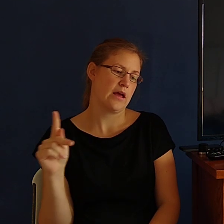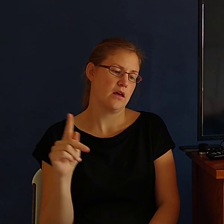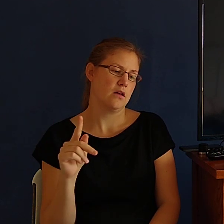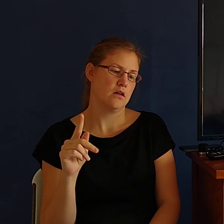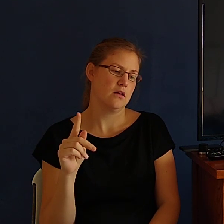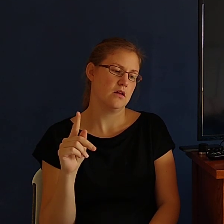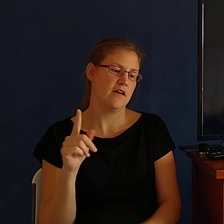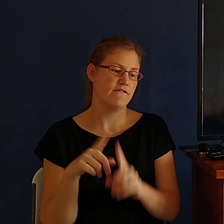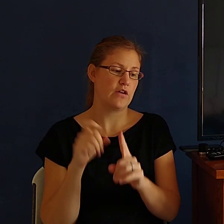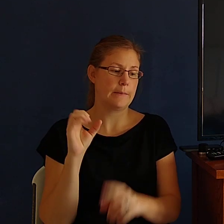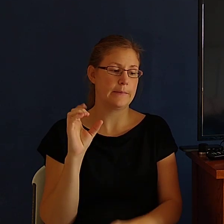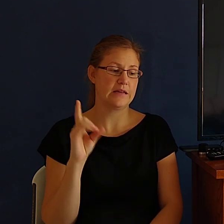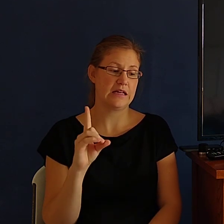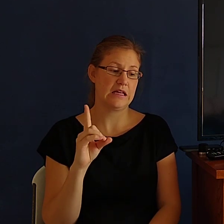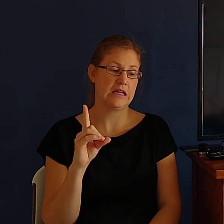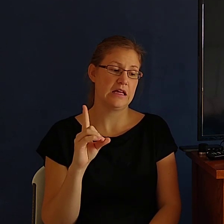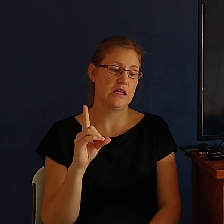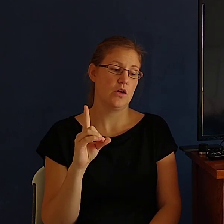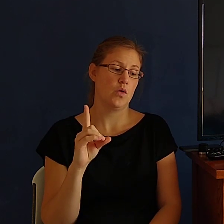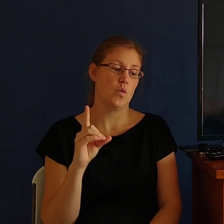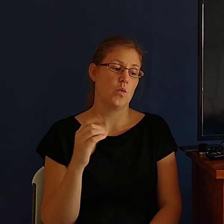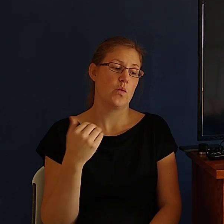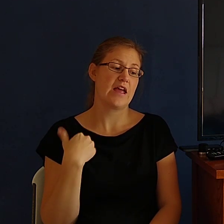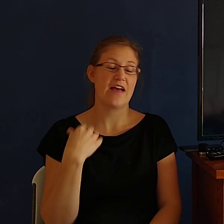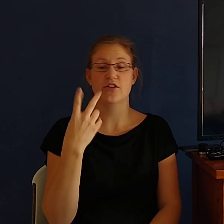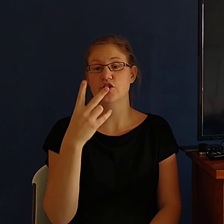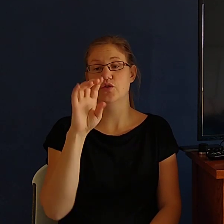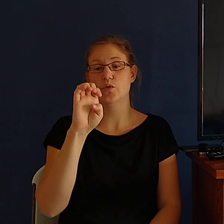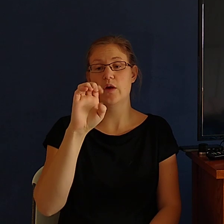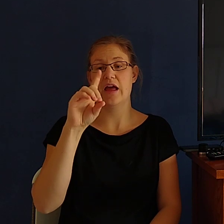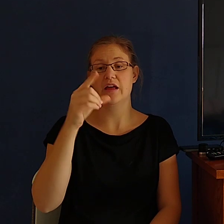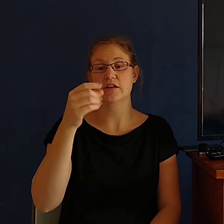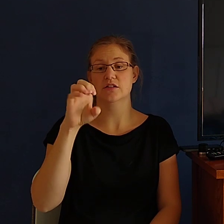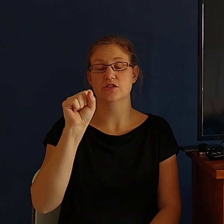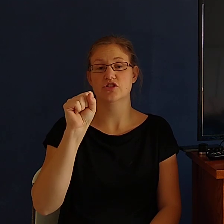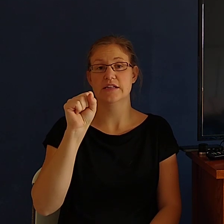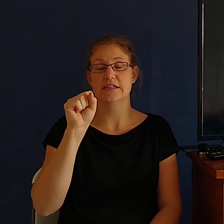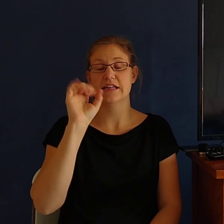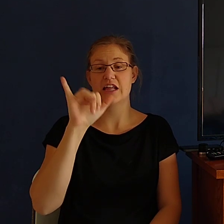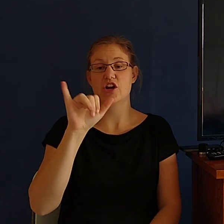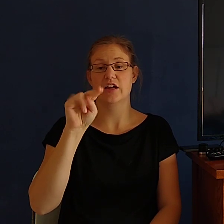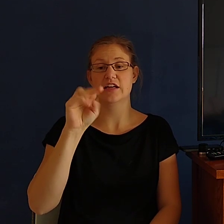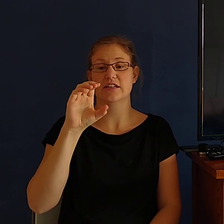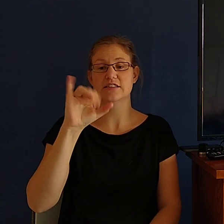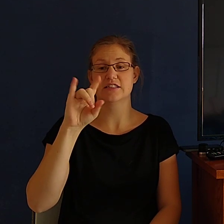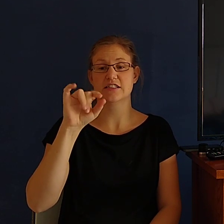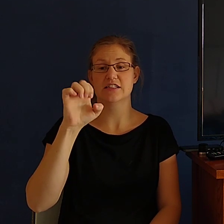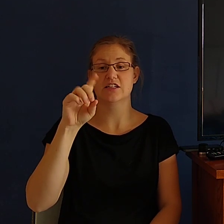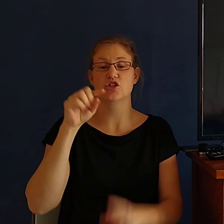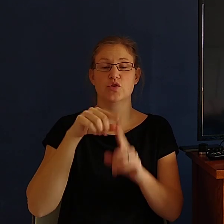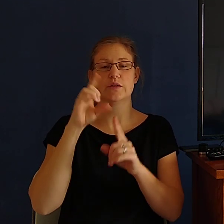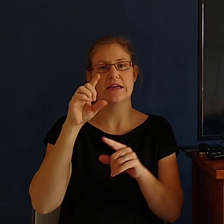And from D, we have two edges that are incident to D, which is A and C, but both of them are